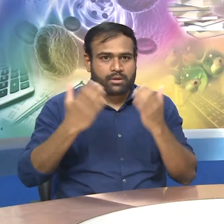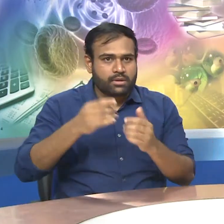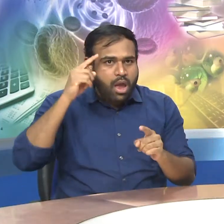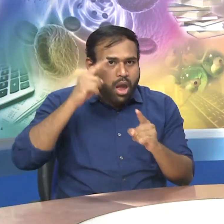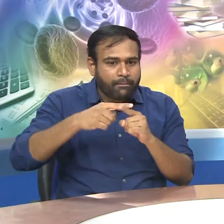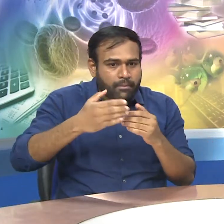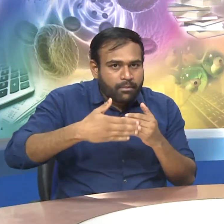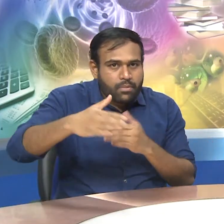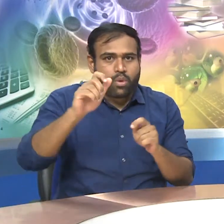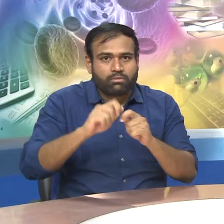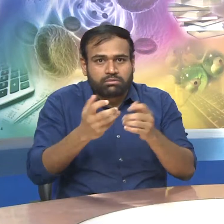legislature and